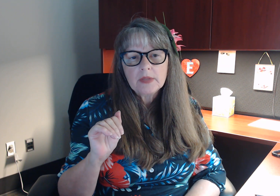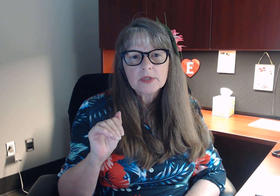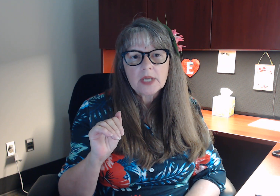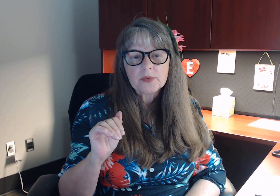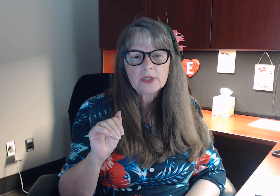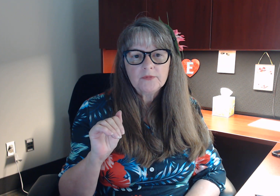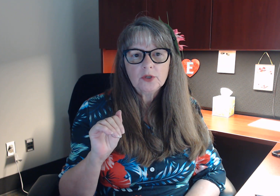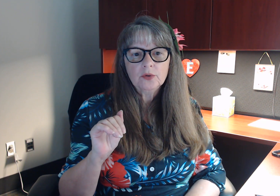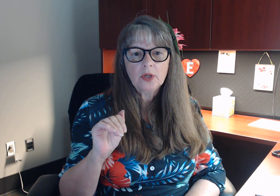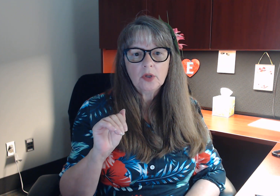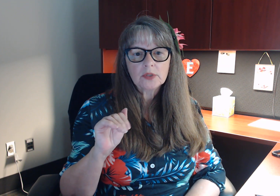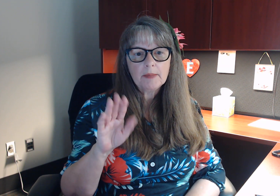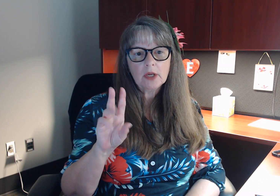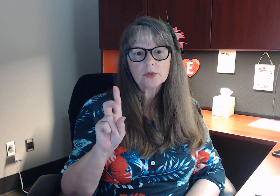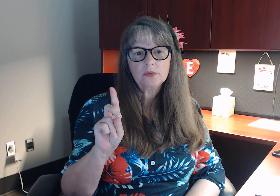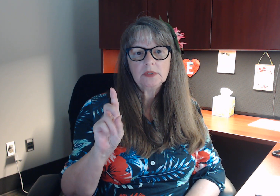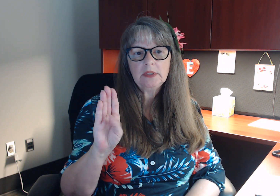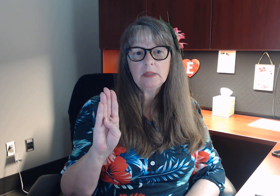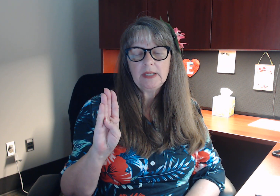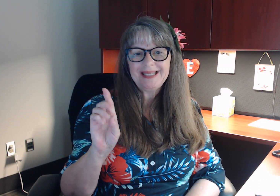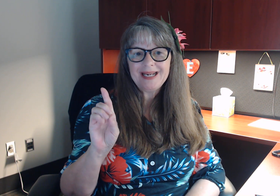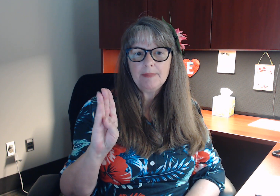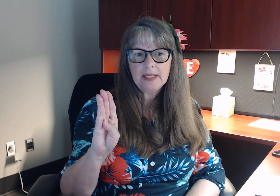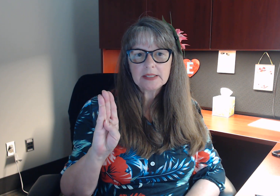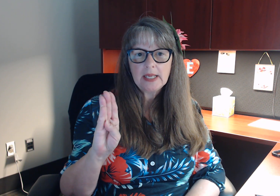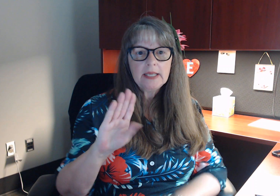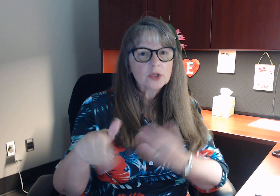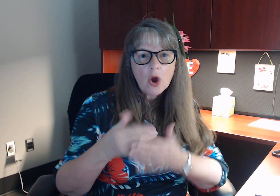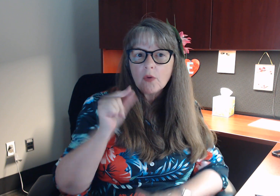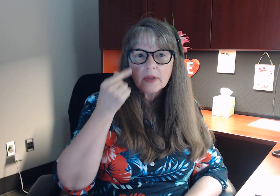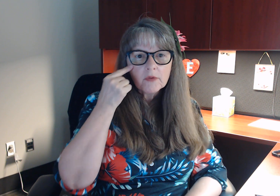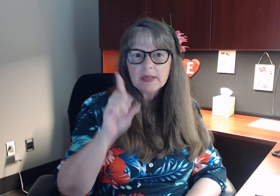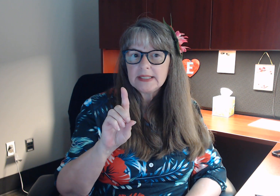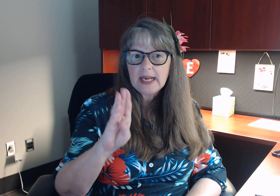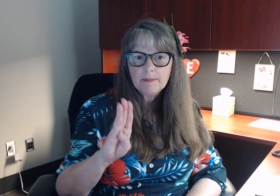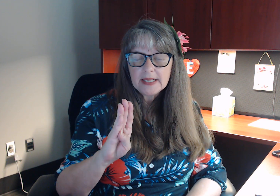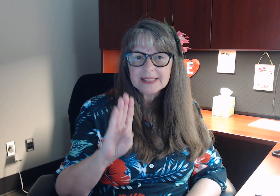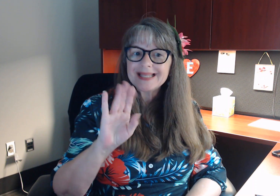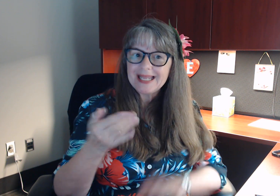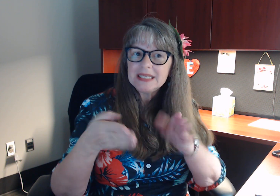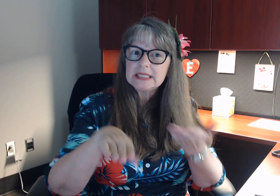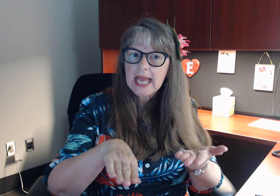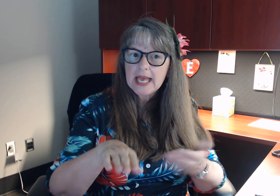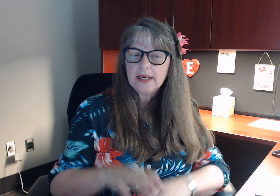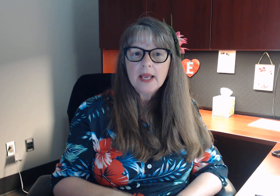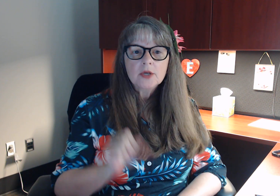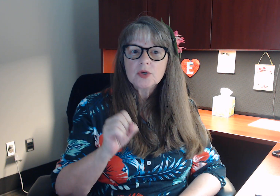sign was configured a long time ago. So DB database. It's in all the government databases that he's dead, so that no